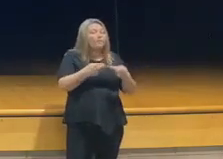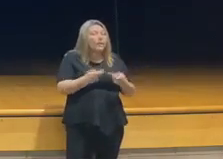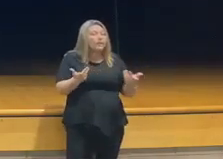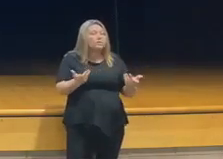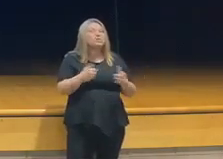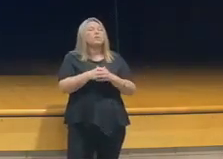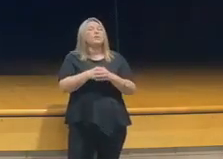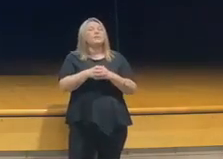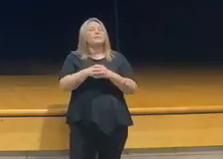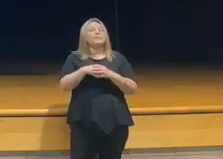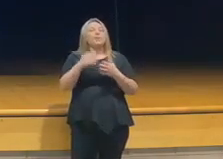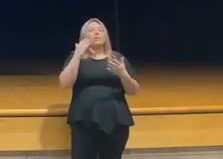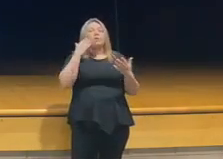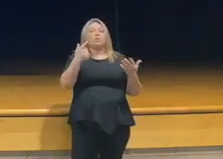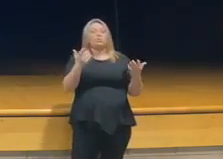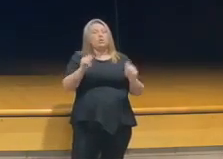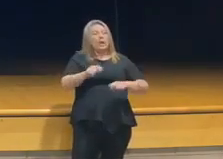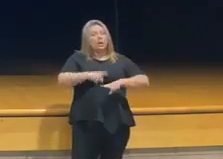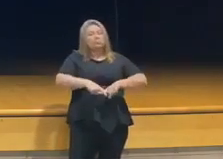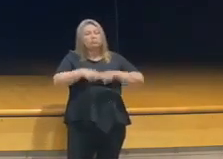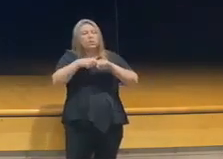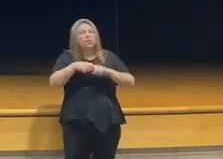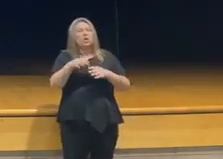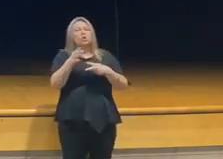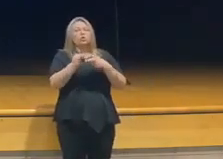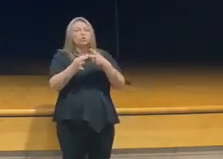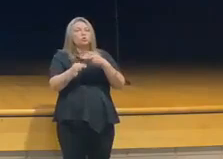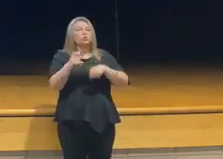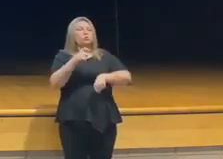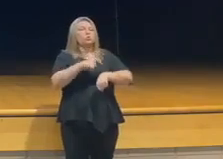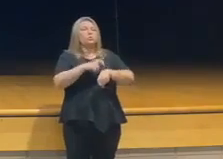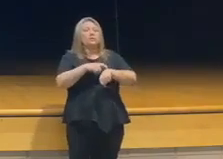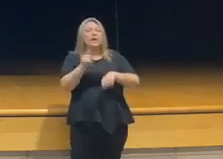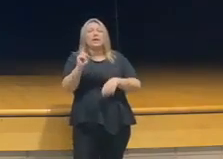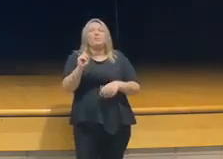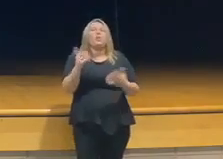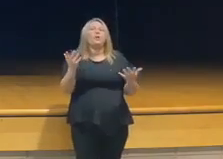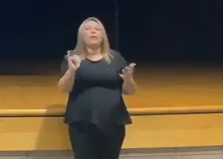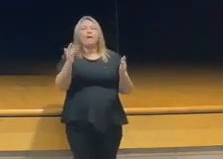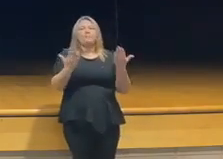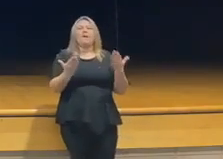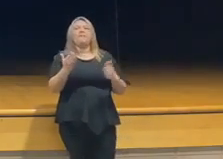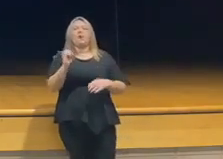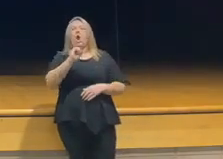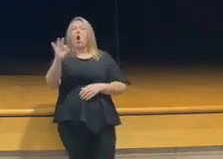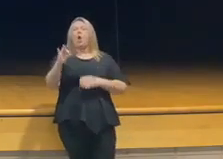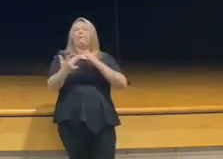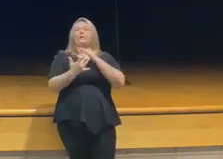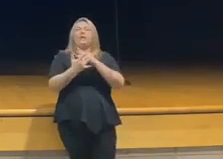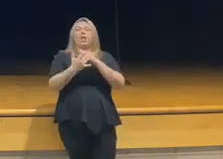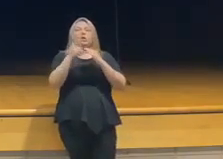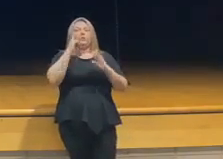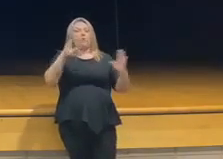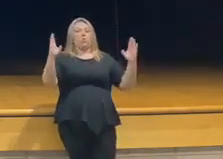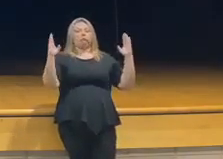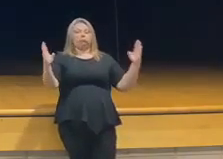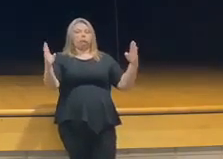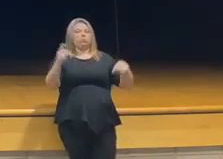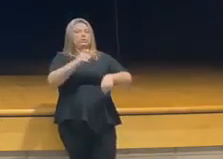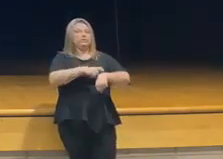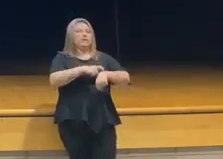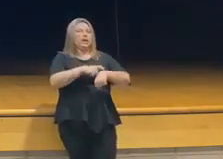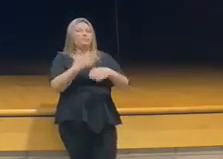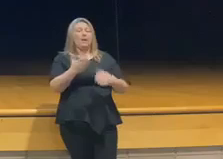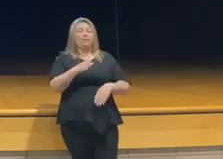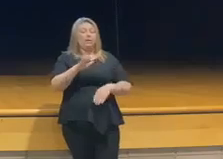Take tech sabbaticals. You can choose times in your household where technology is off, whether it doesn't come on till a certain time during